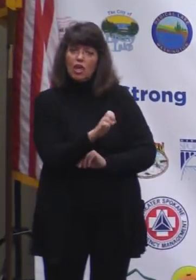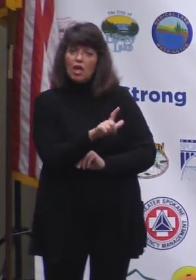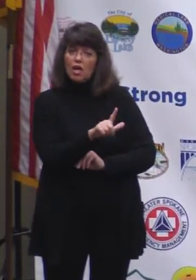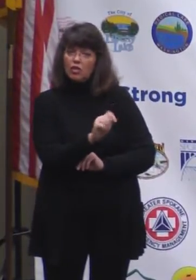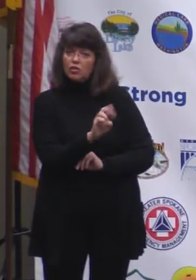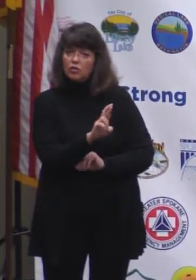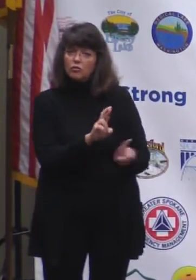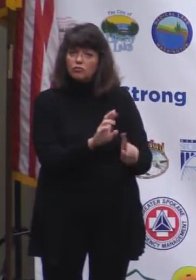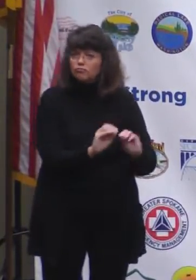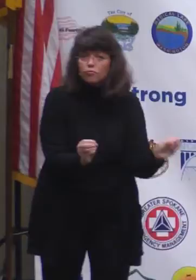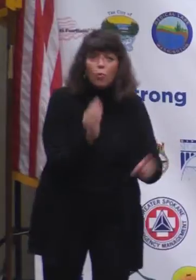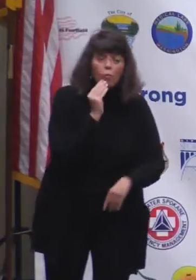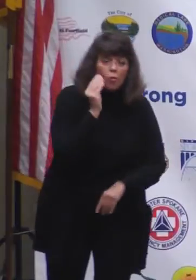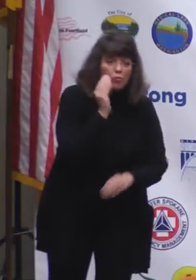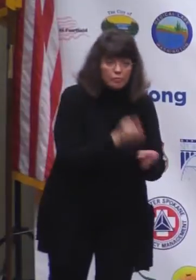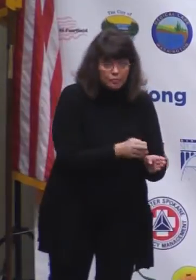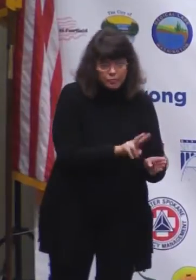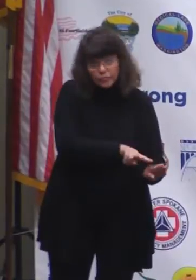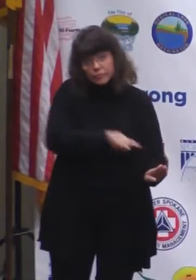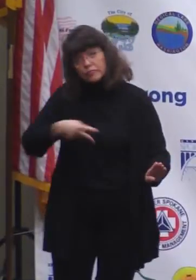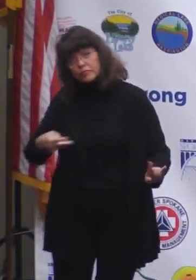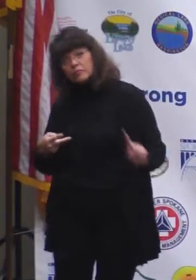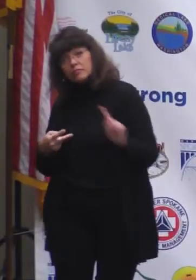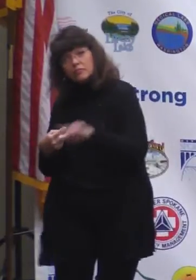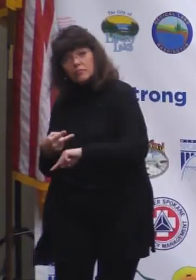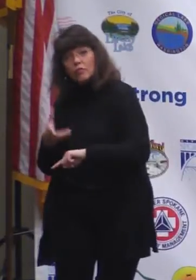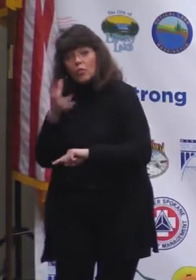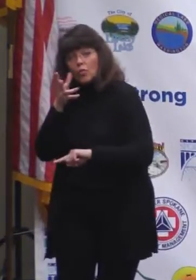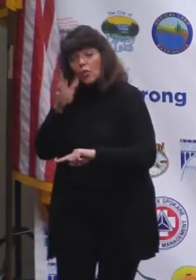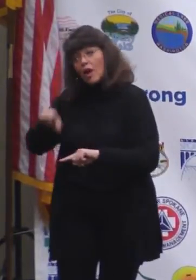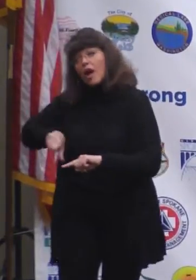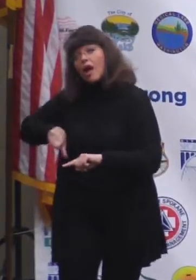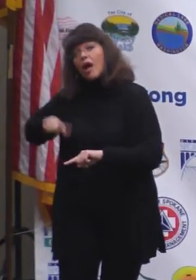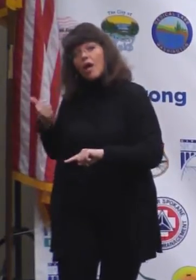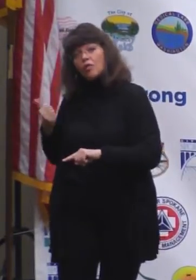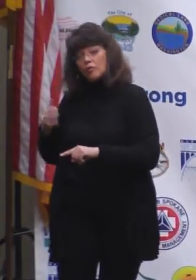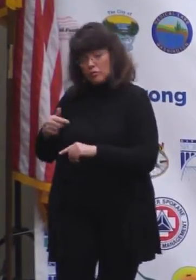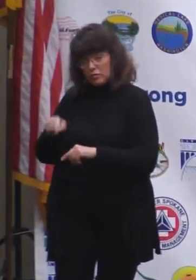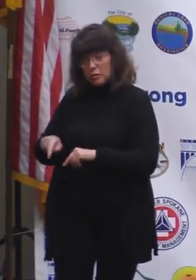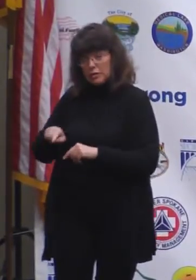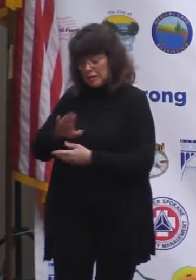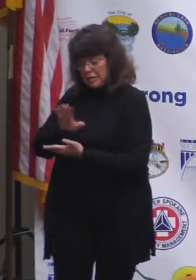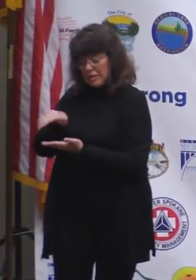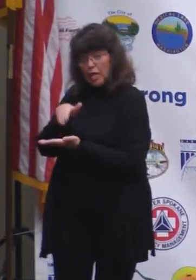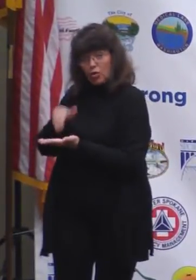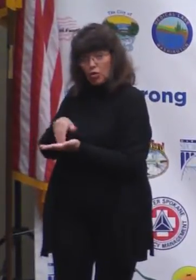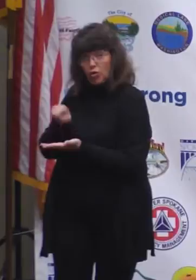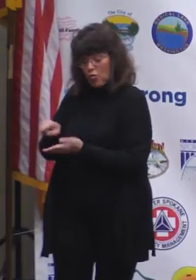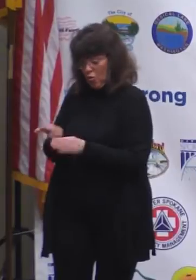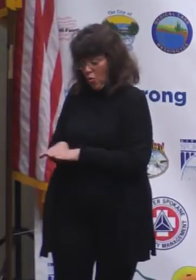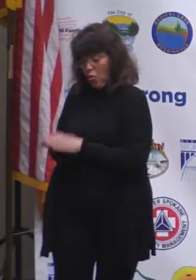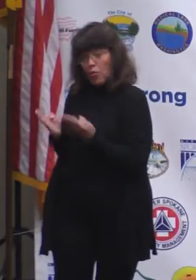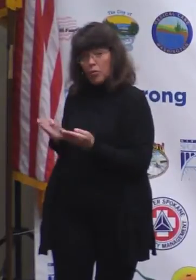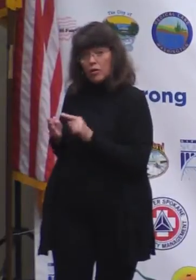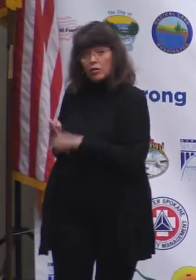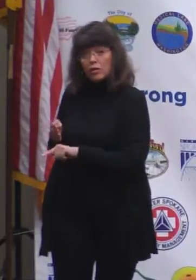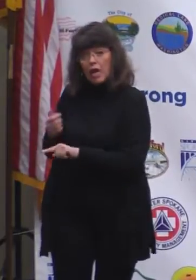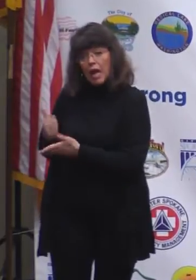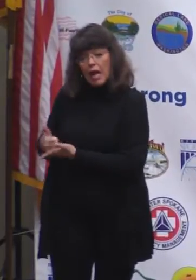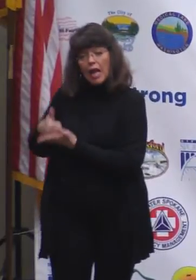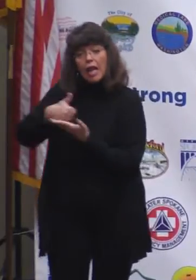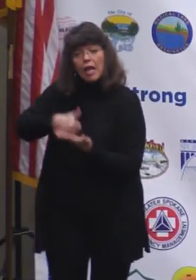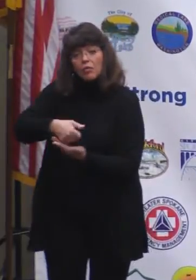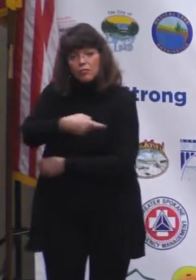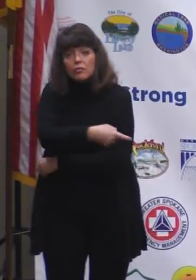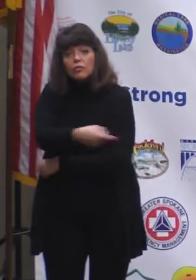that are being finalized to open an alternative care center to accommodate the needs of individuals who may not be able to care